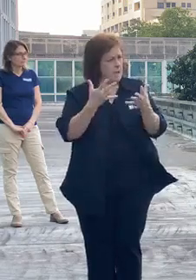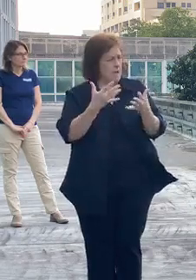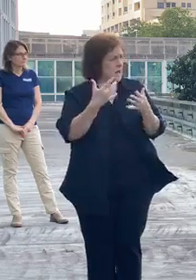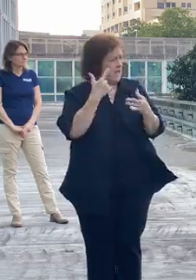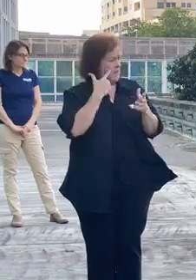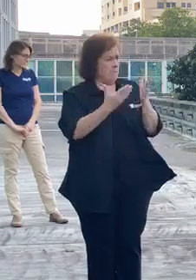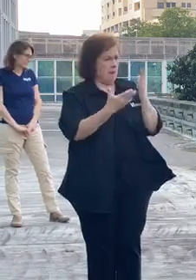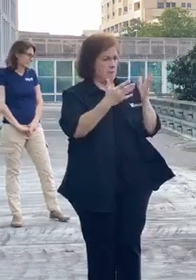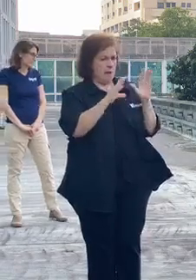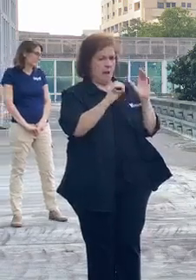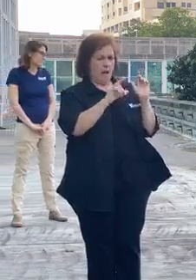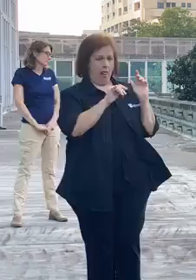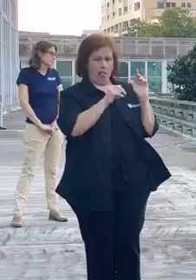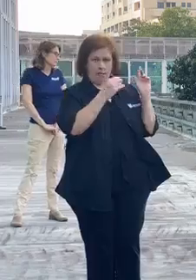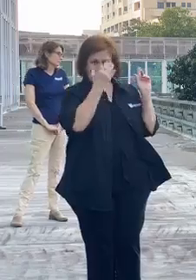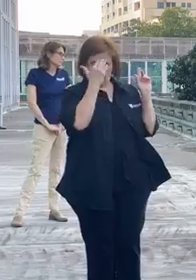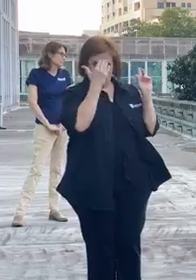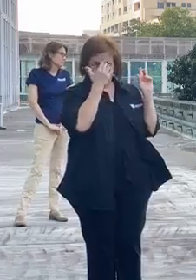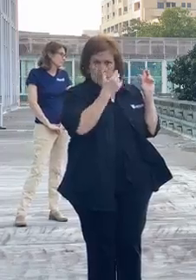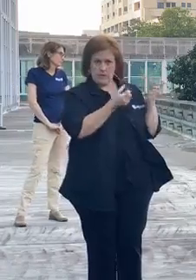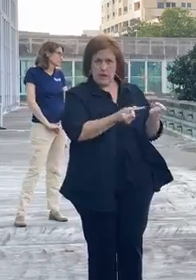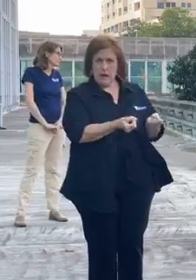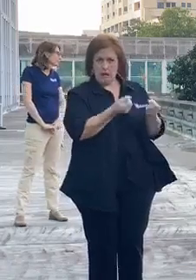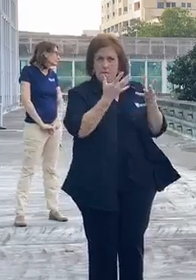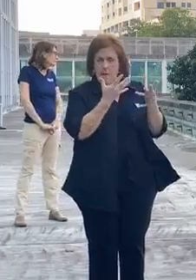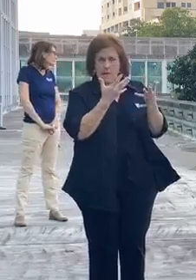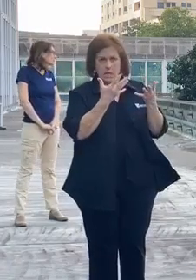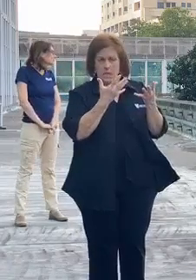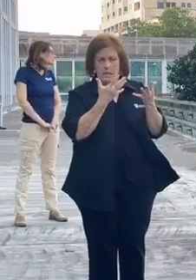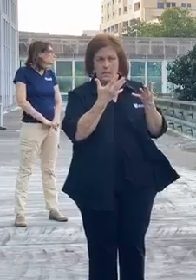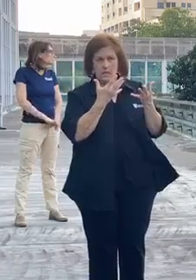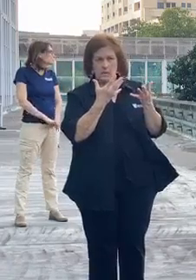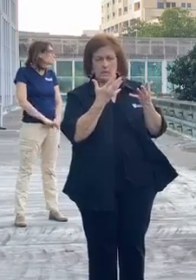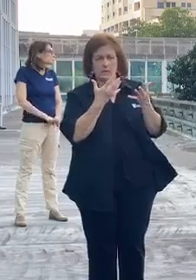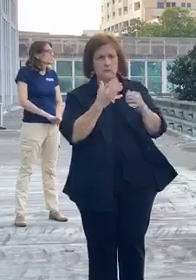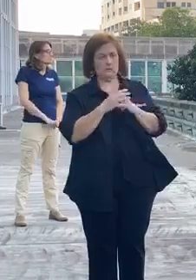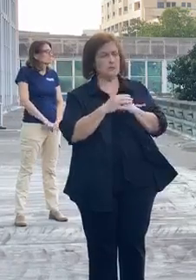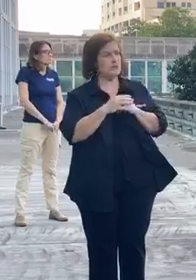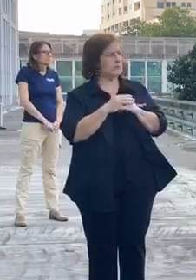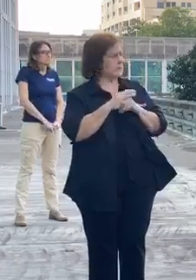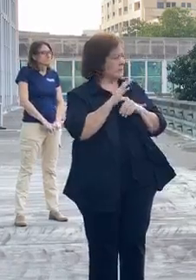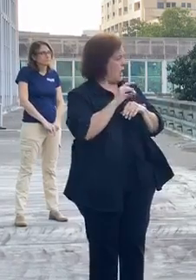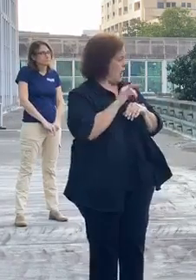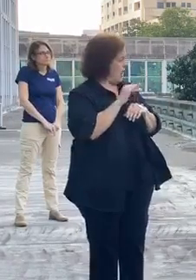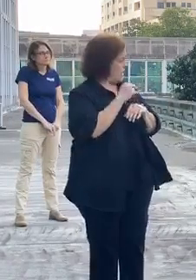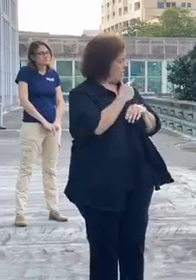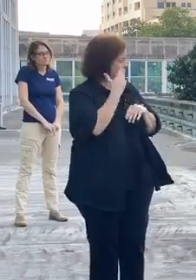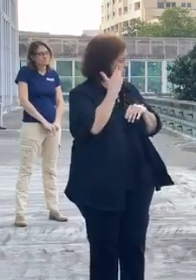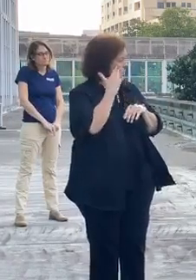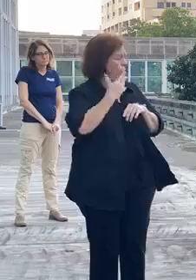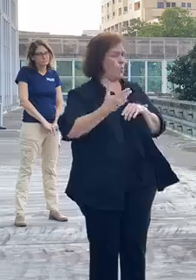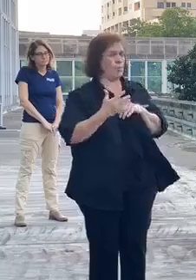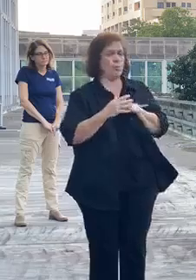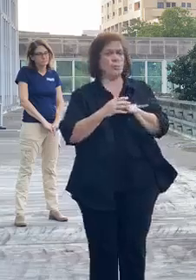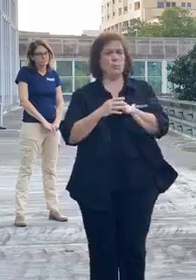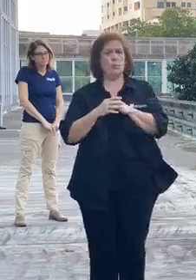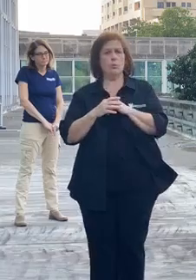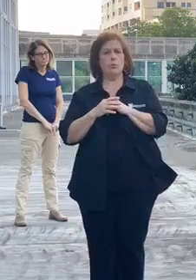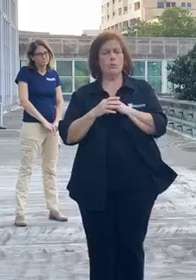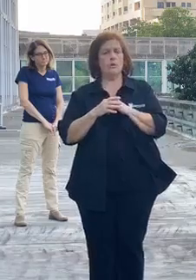to Colin to see if we have that exact number of who currently remains on the ship. Colin, you know?